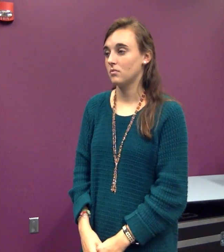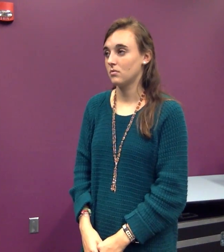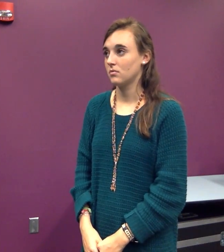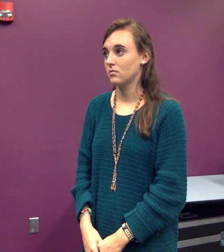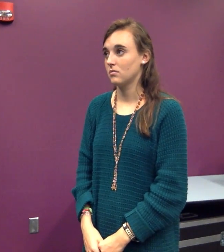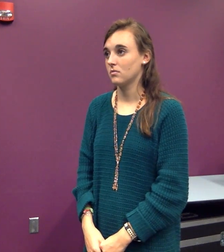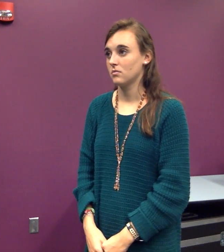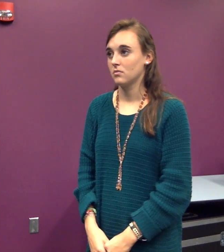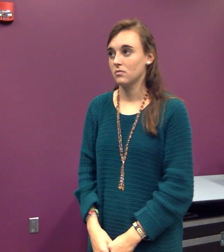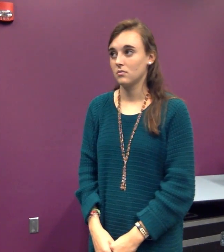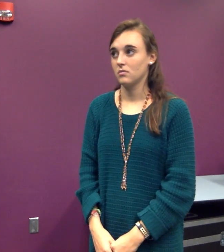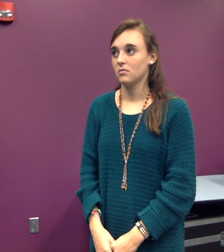here, please.